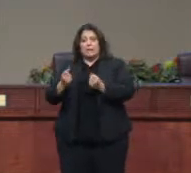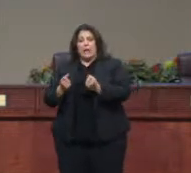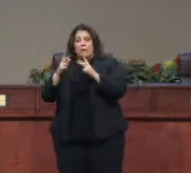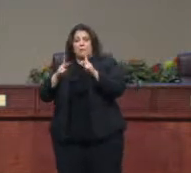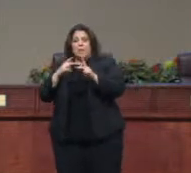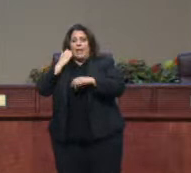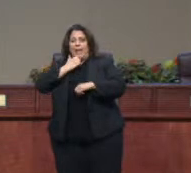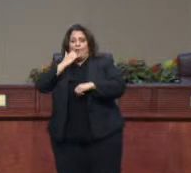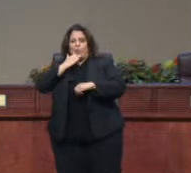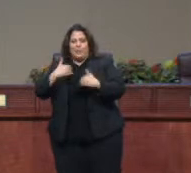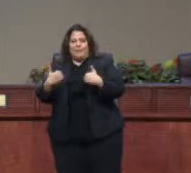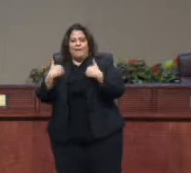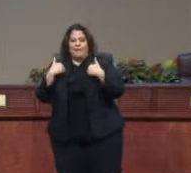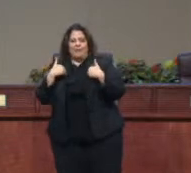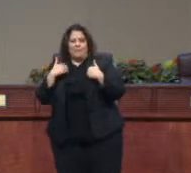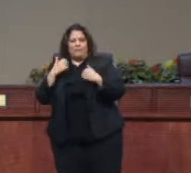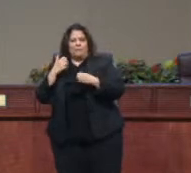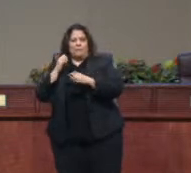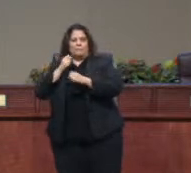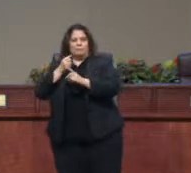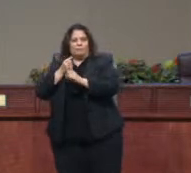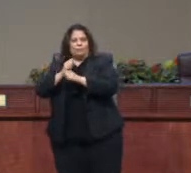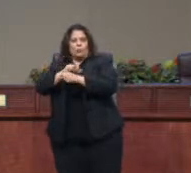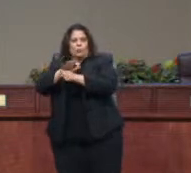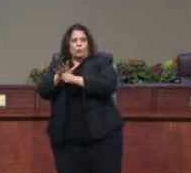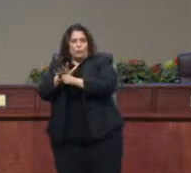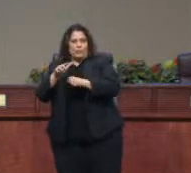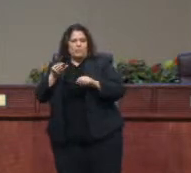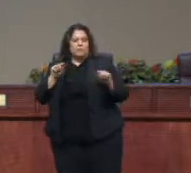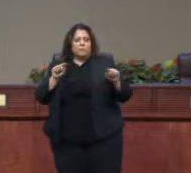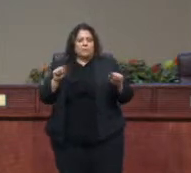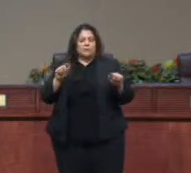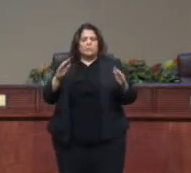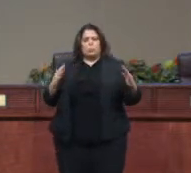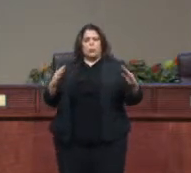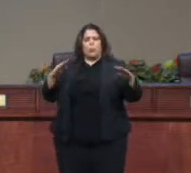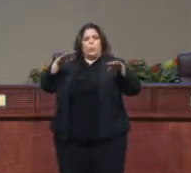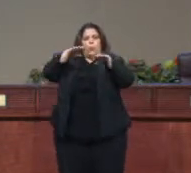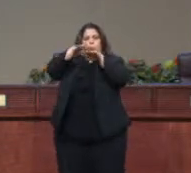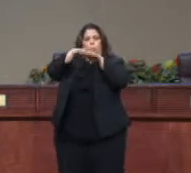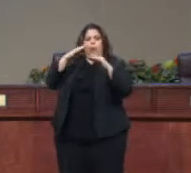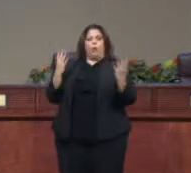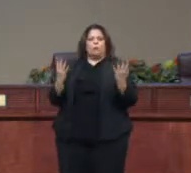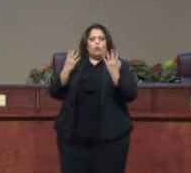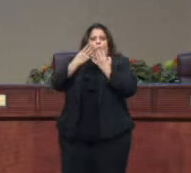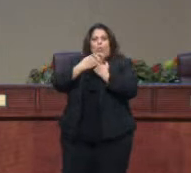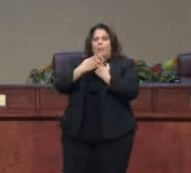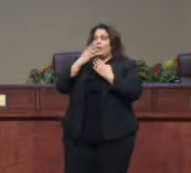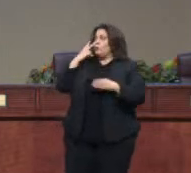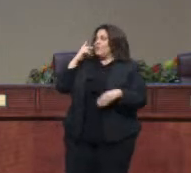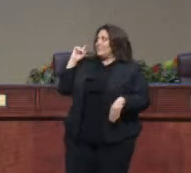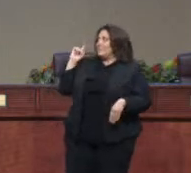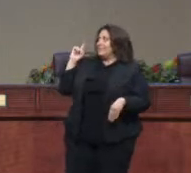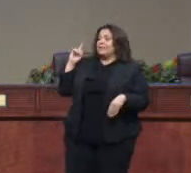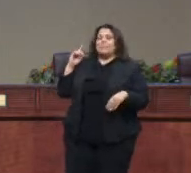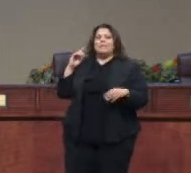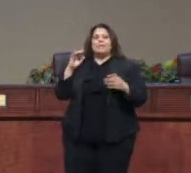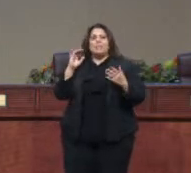is the correlation? And we always have mentioned to you that the death data runs a little bit